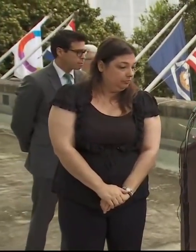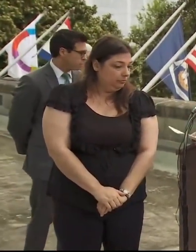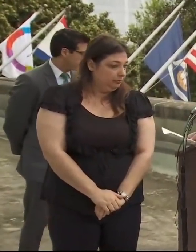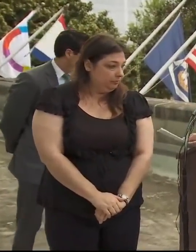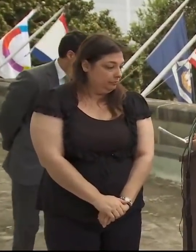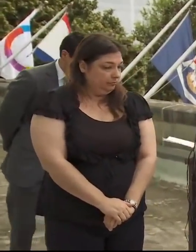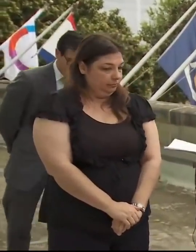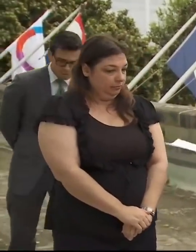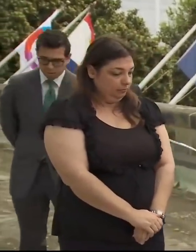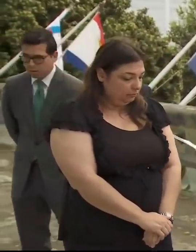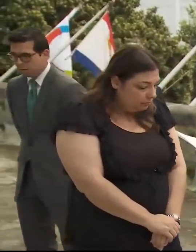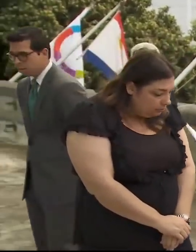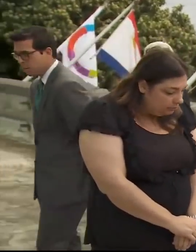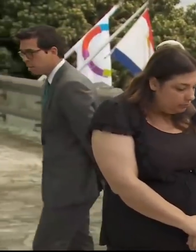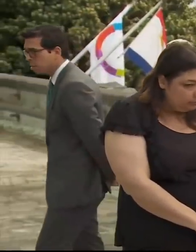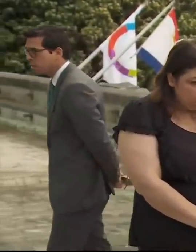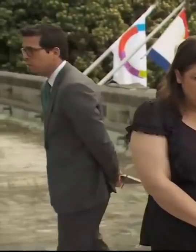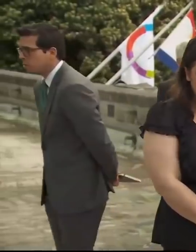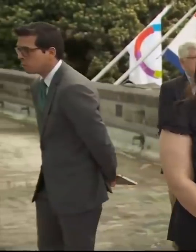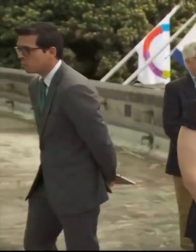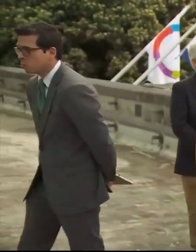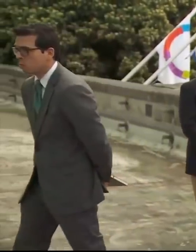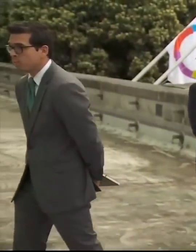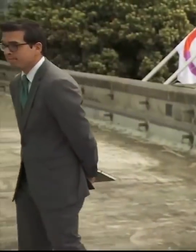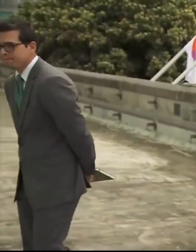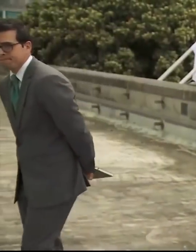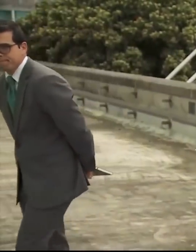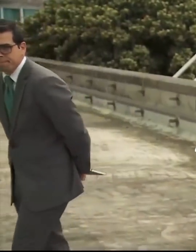Thank you, ma'am. Thank you.